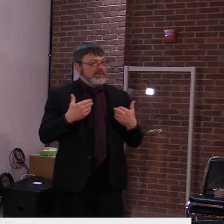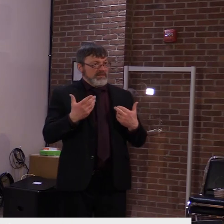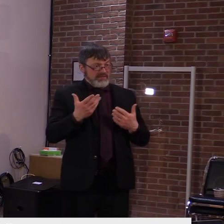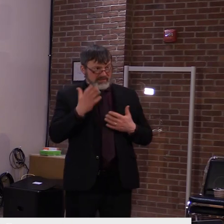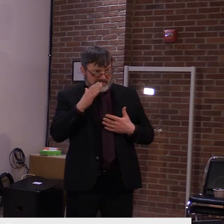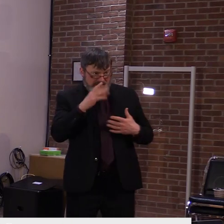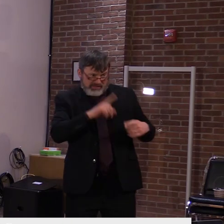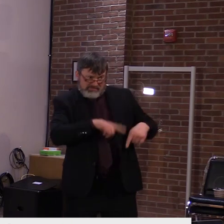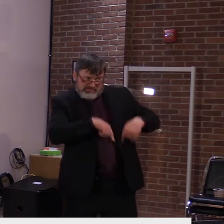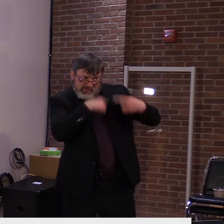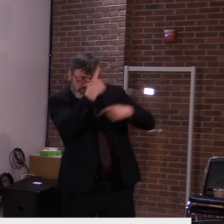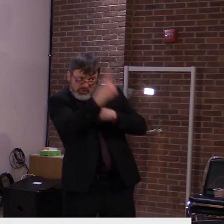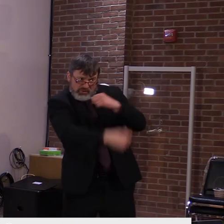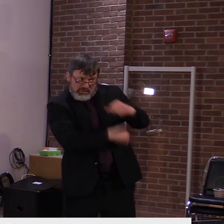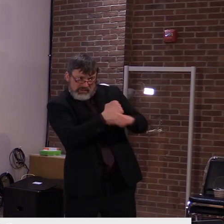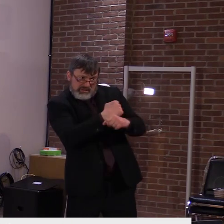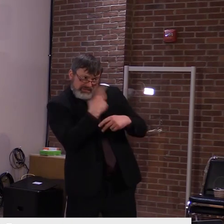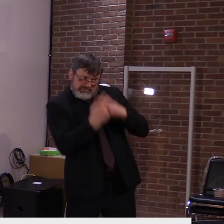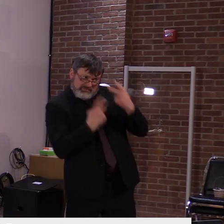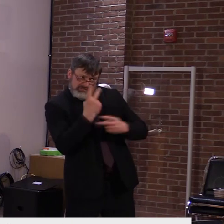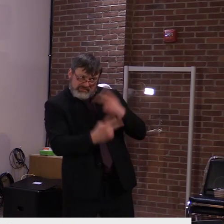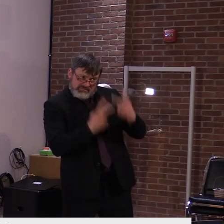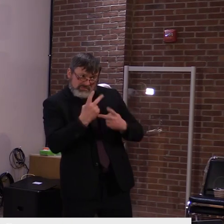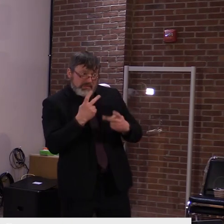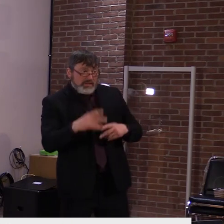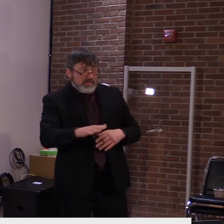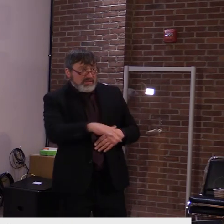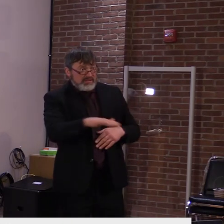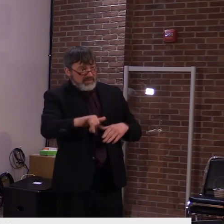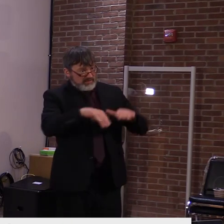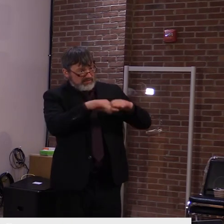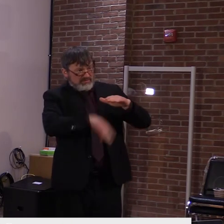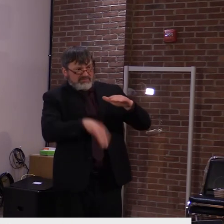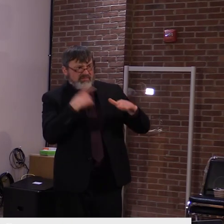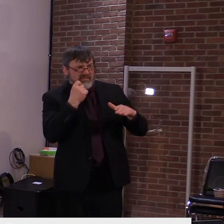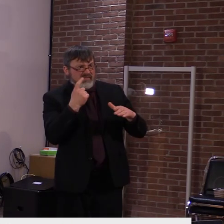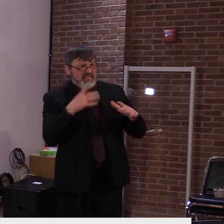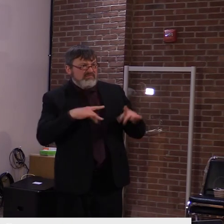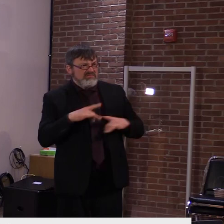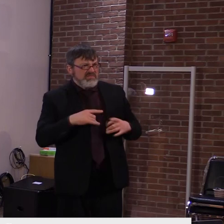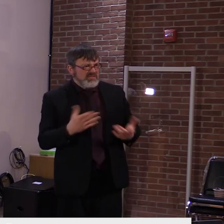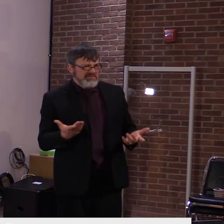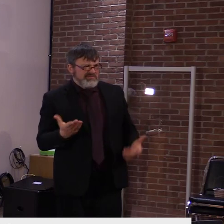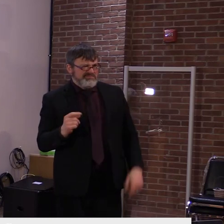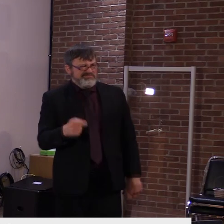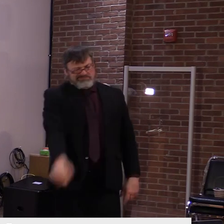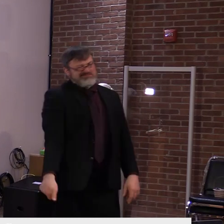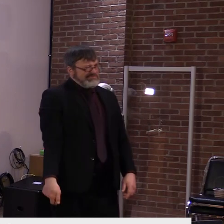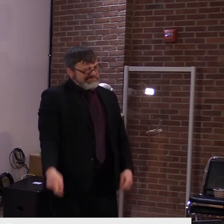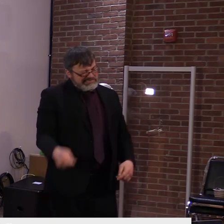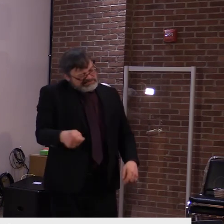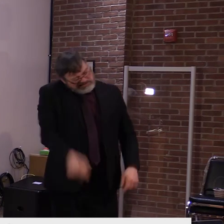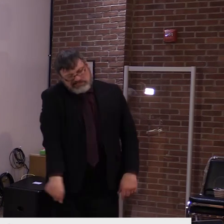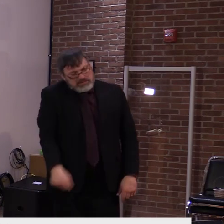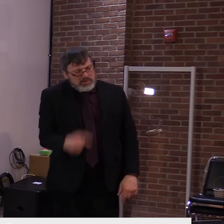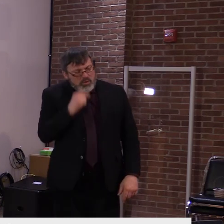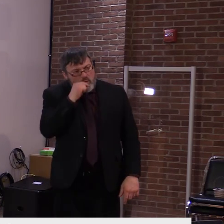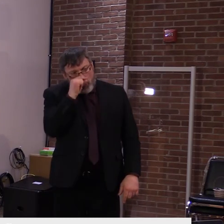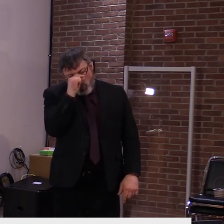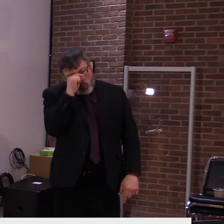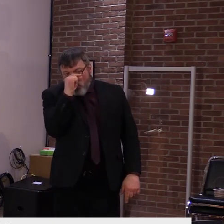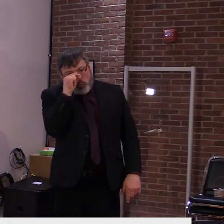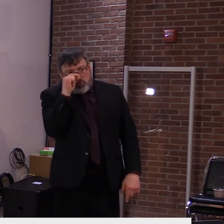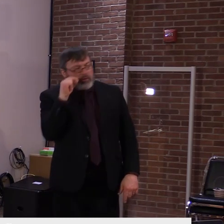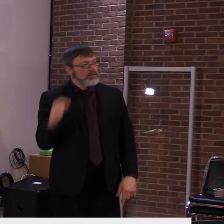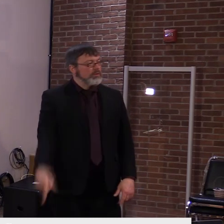rest of their time when they're not in school. And then lastly, in this future world, over these months, at least for